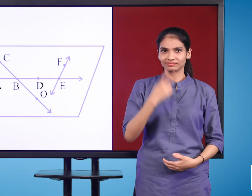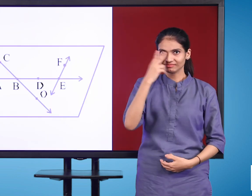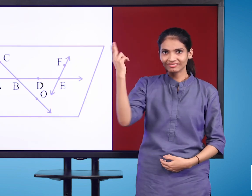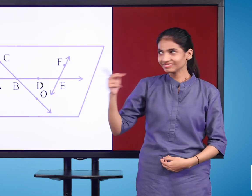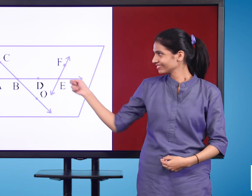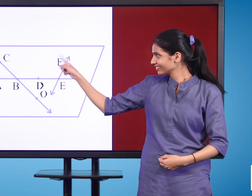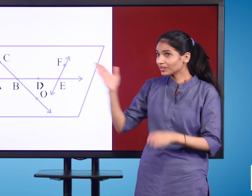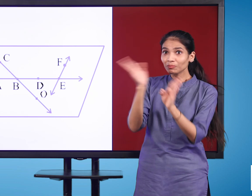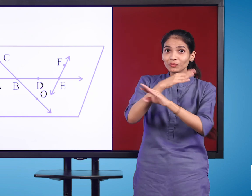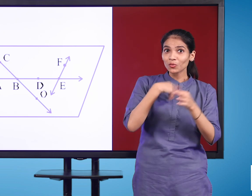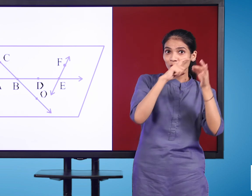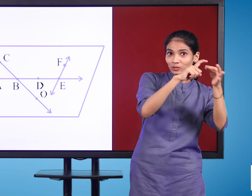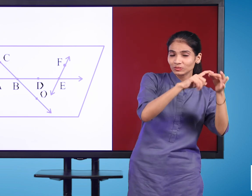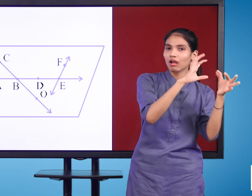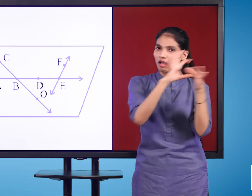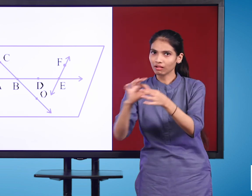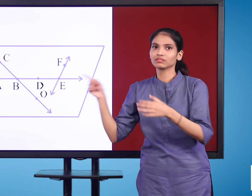of intersecting lines.